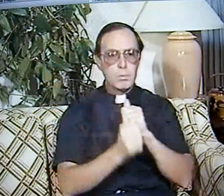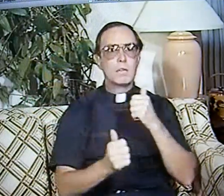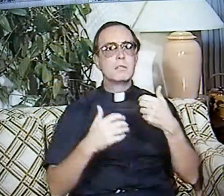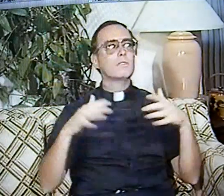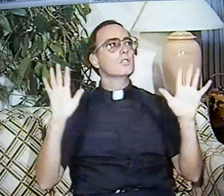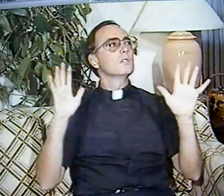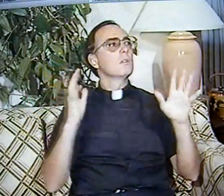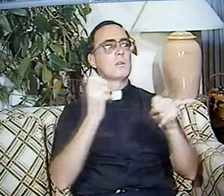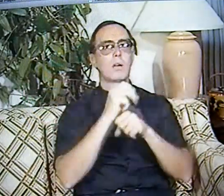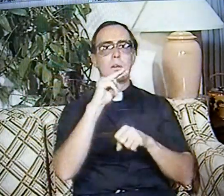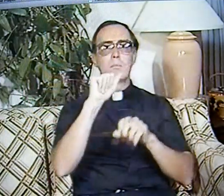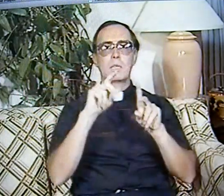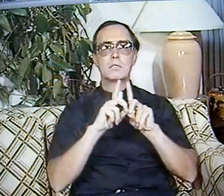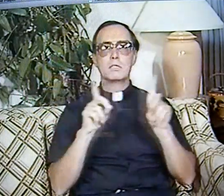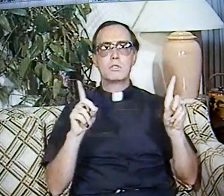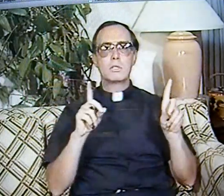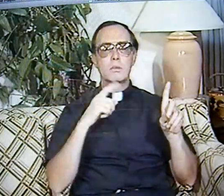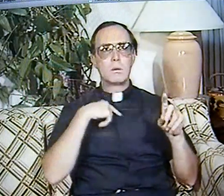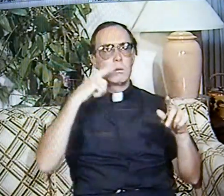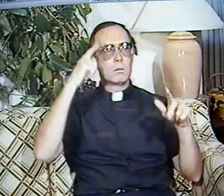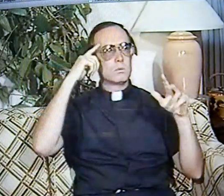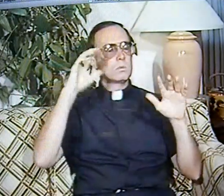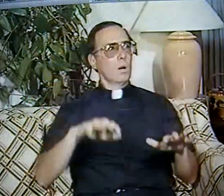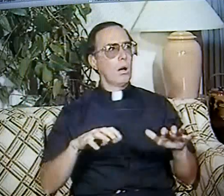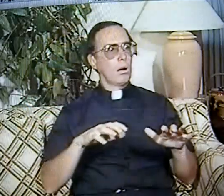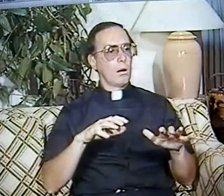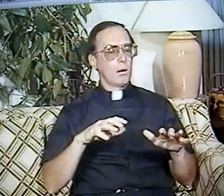For years, that's what I had to do.